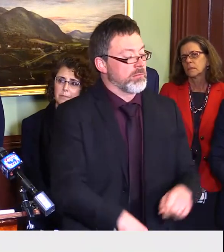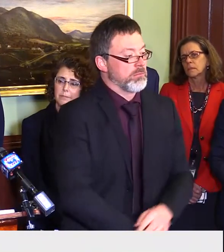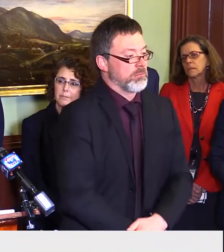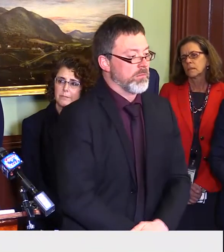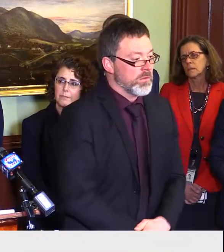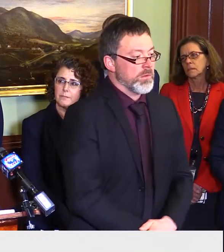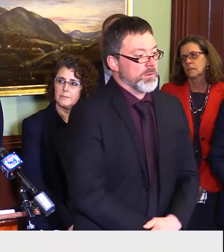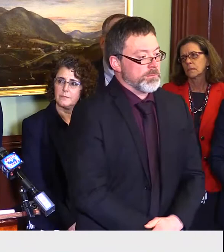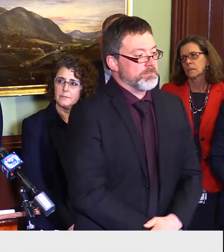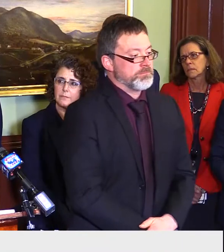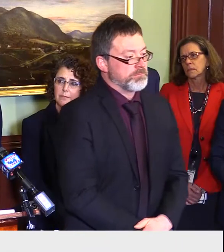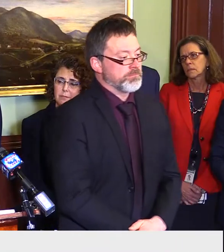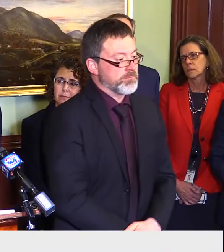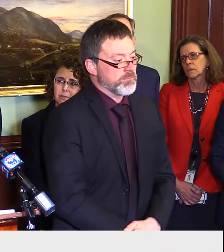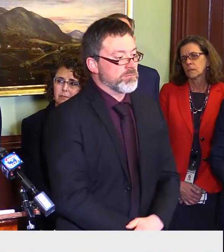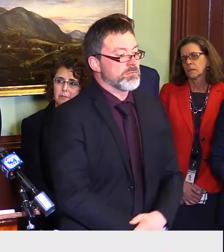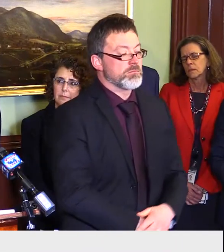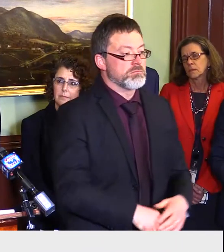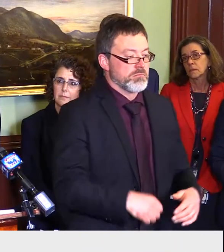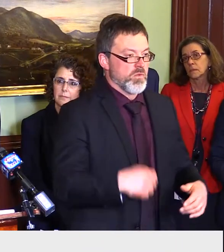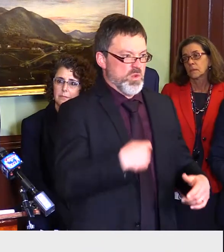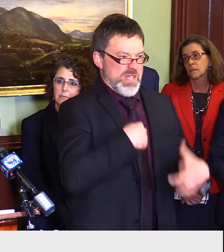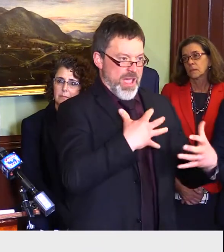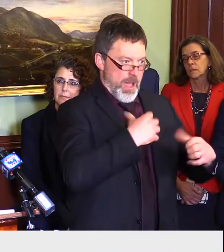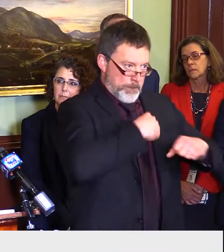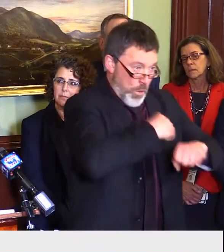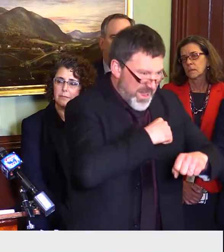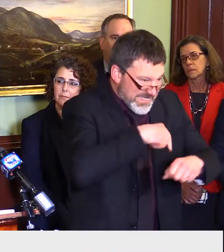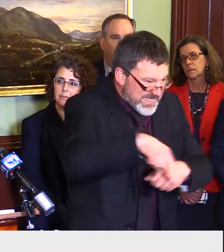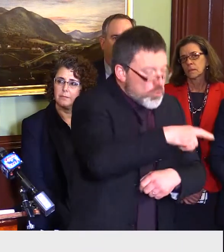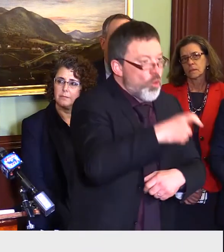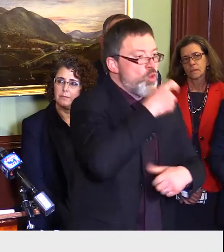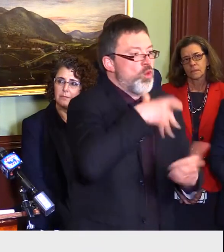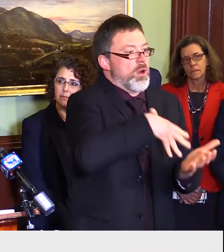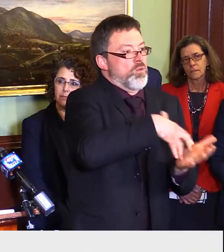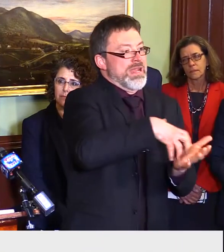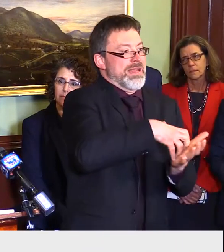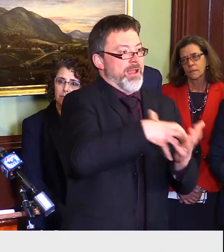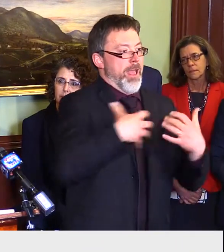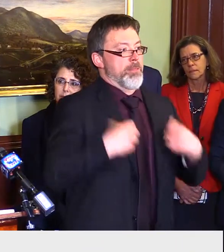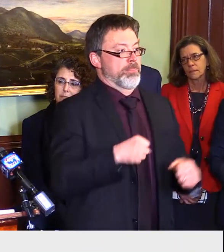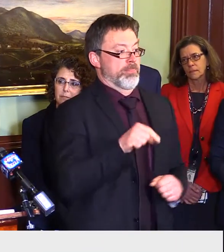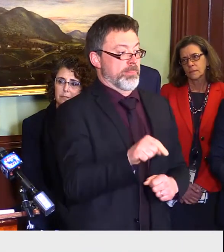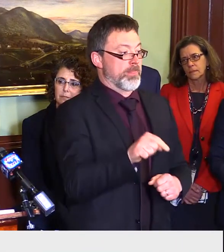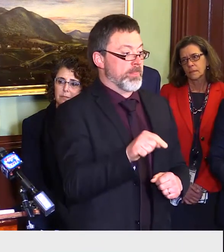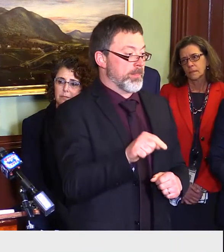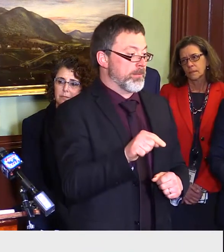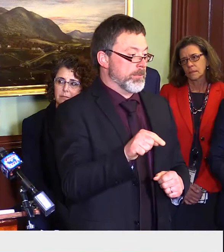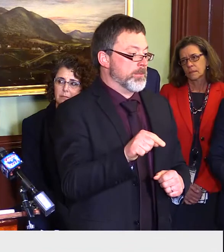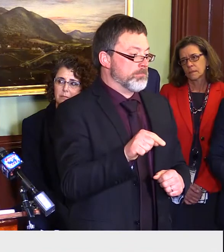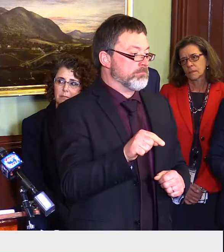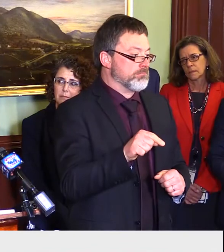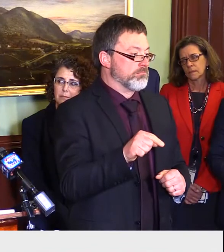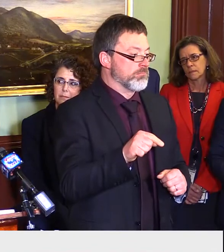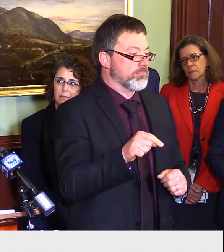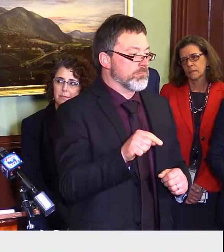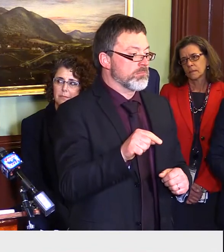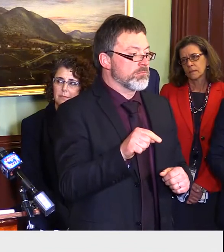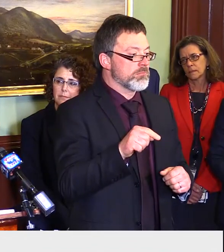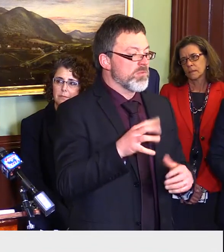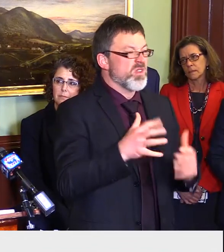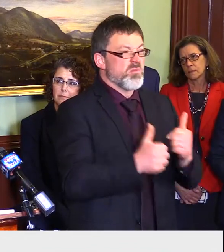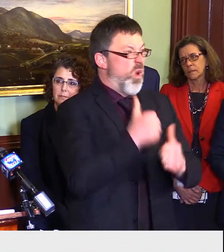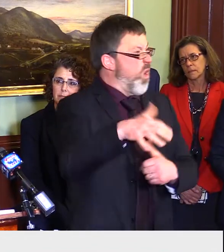not get it or see mild symptoms, we all have to do our part to slow it down